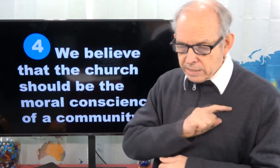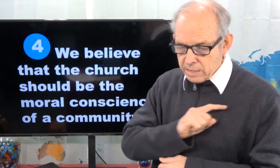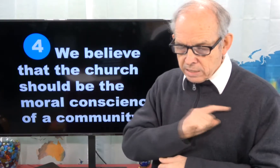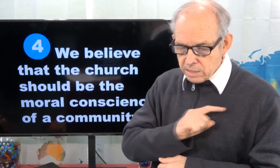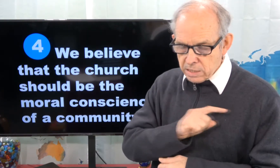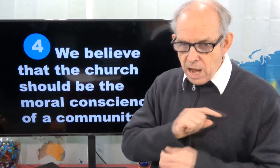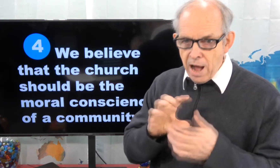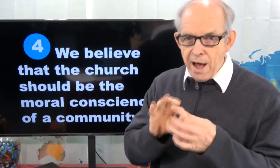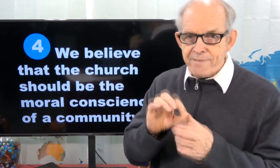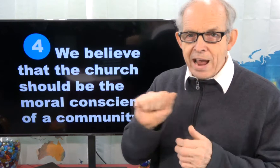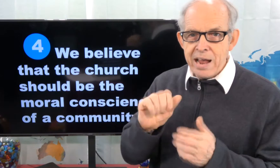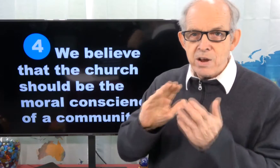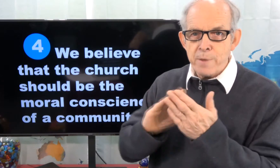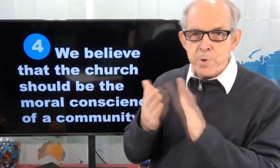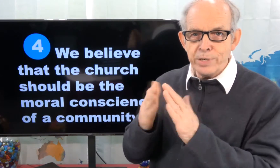Conscious of a community.